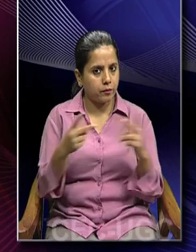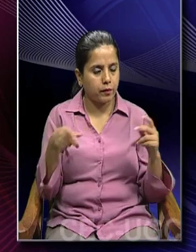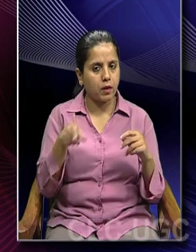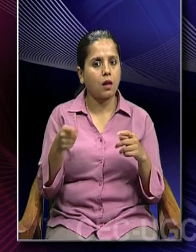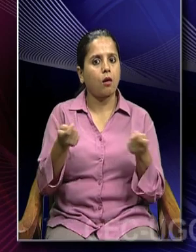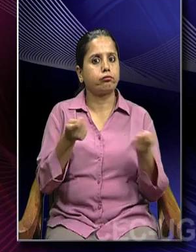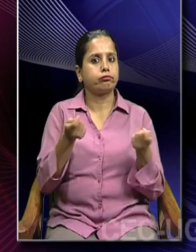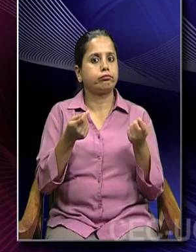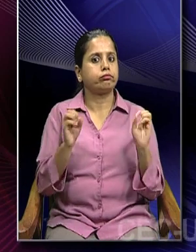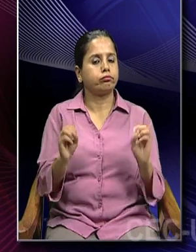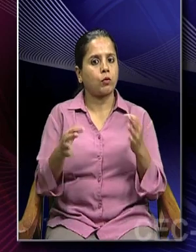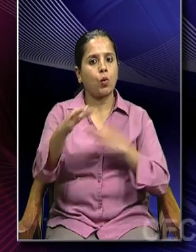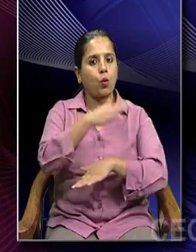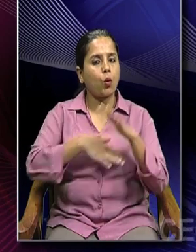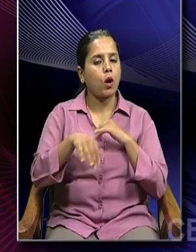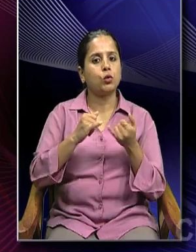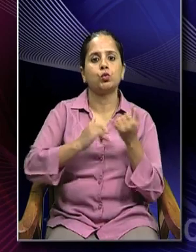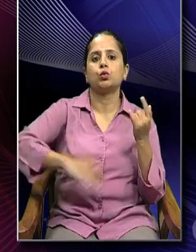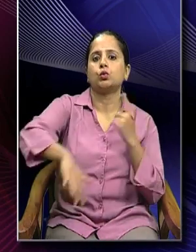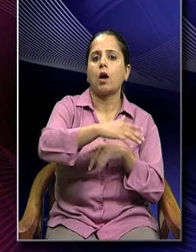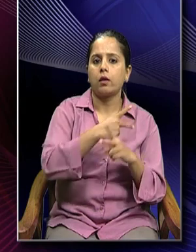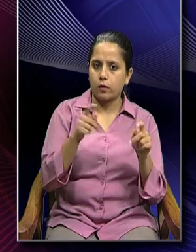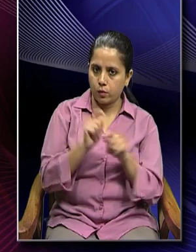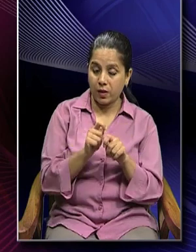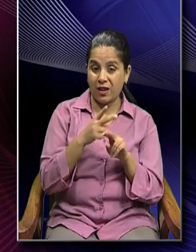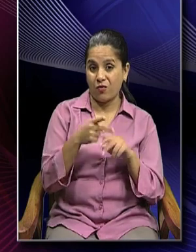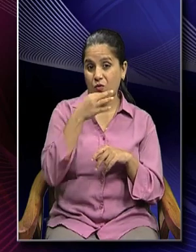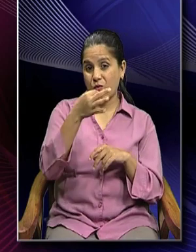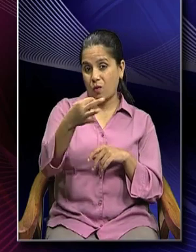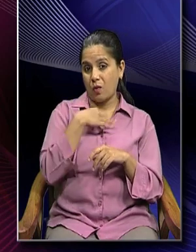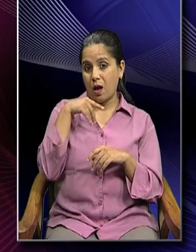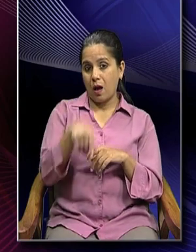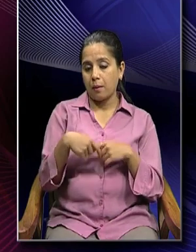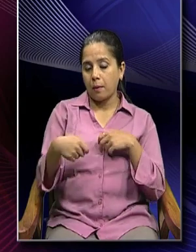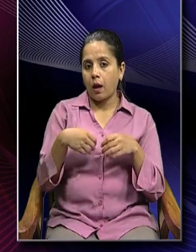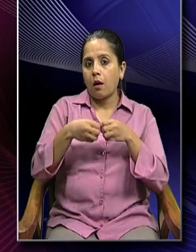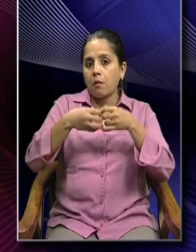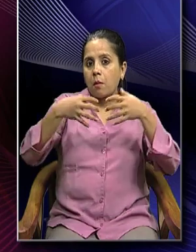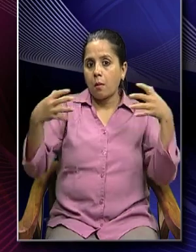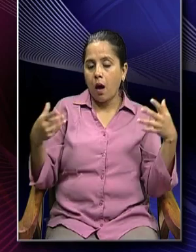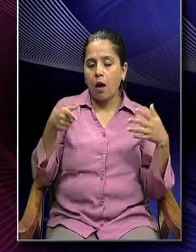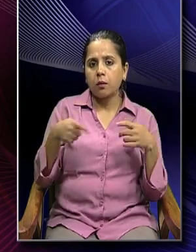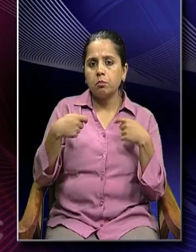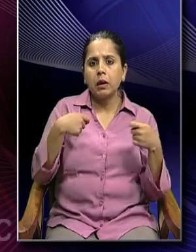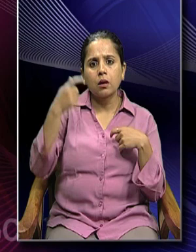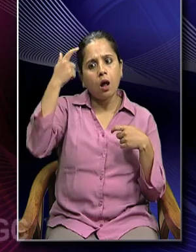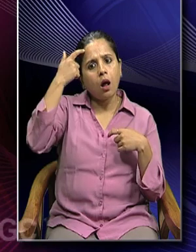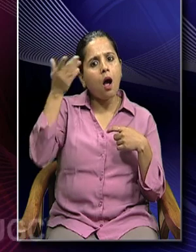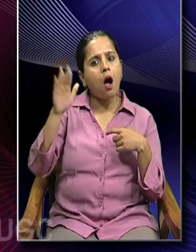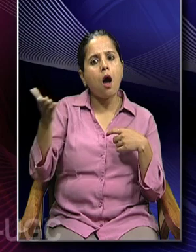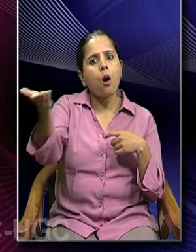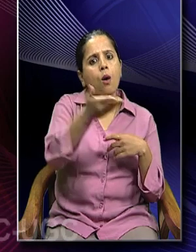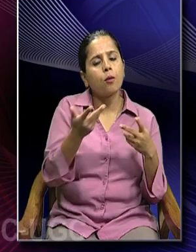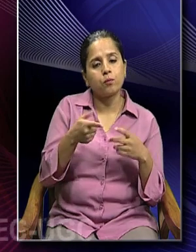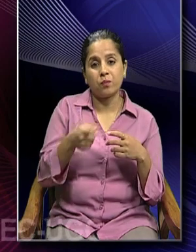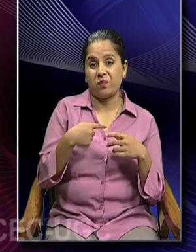of organizations in the society. If you ask me about the rise of business and business mentality, I can say this